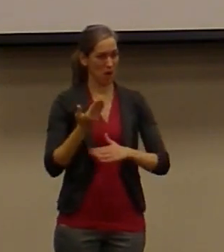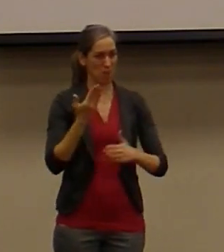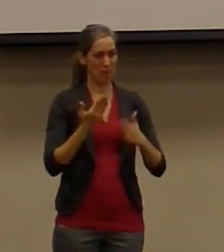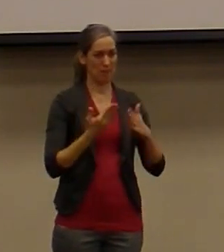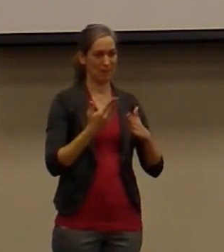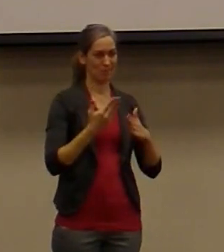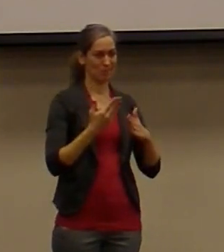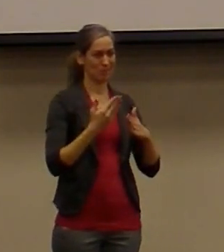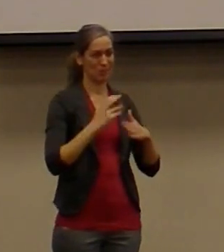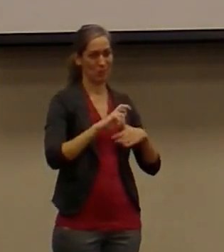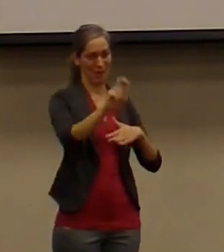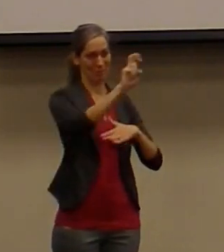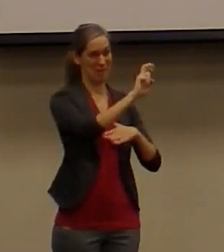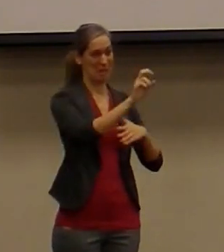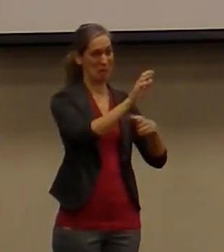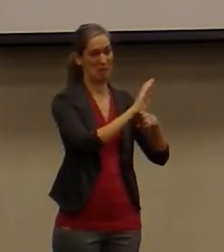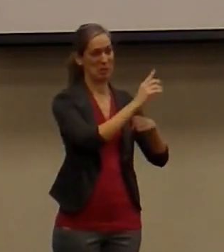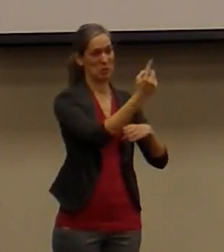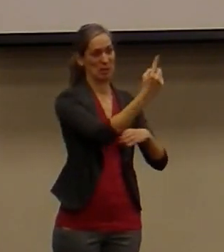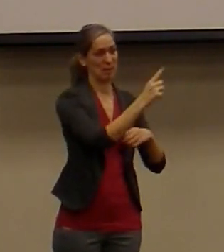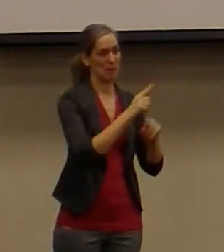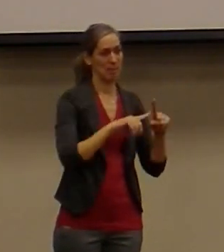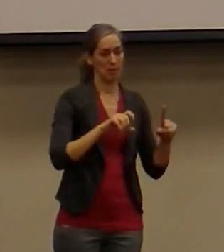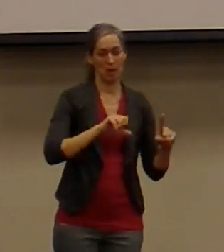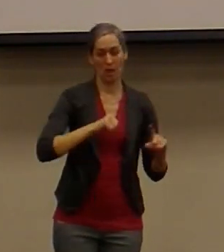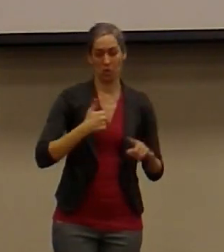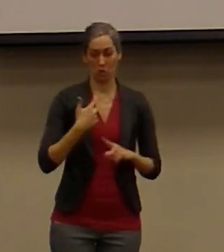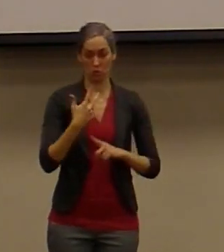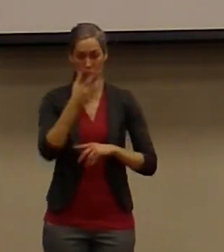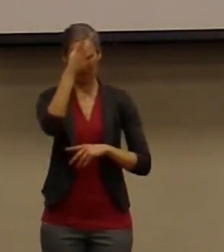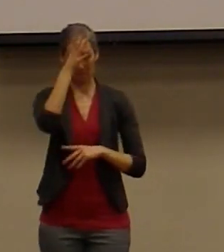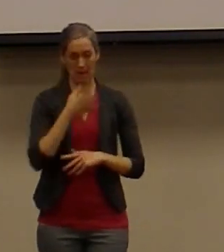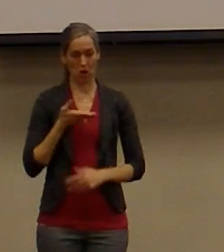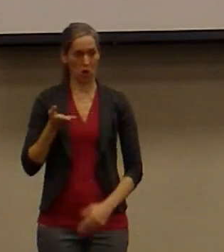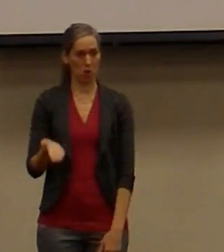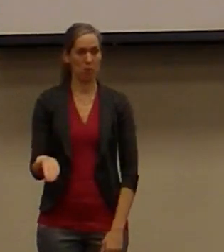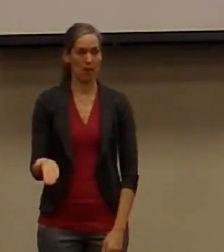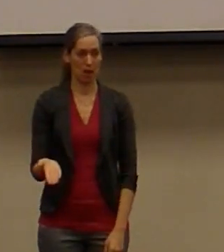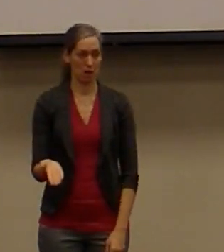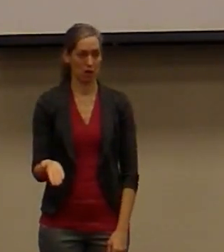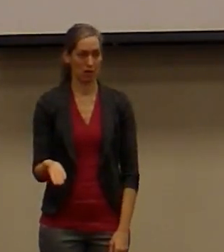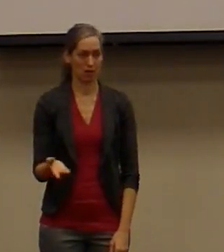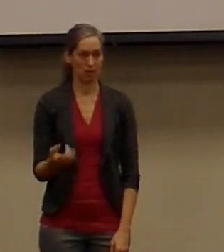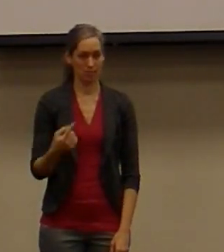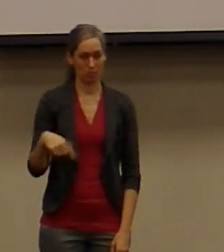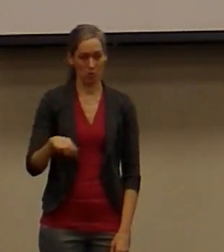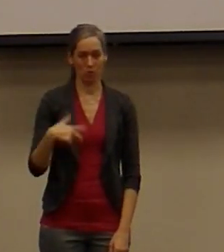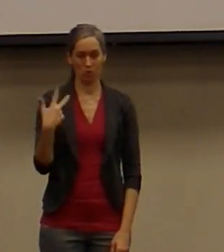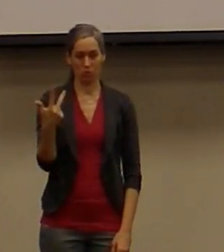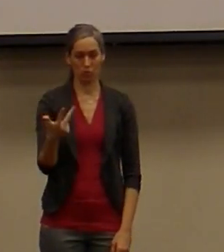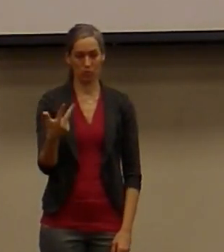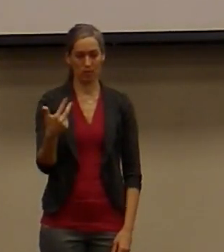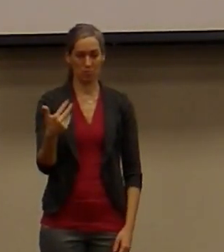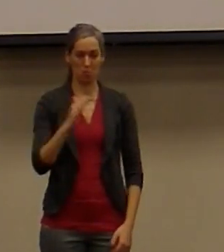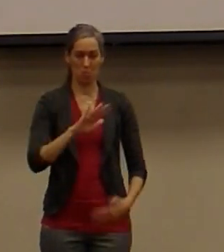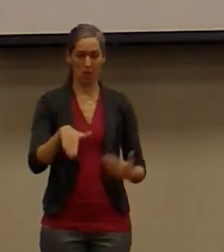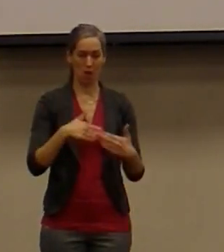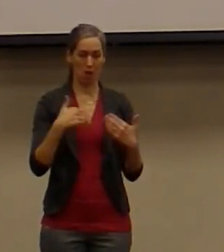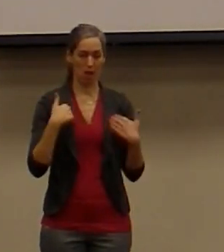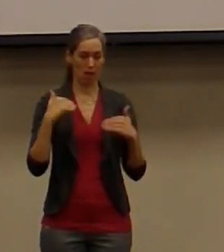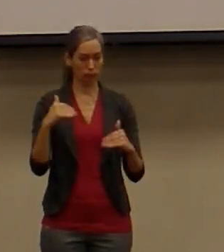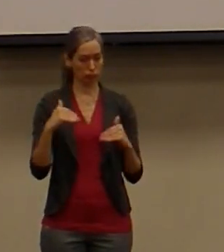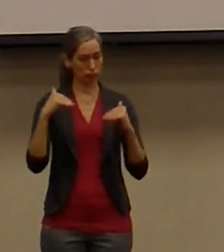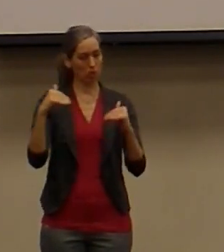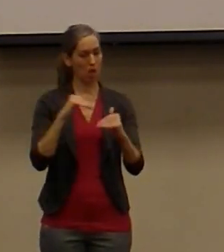other three men are here because they earlier in Daniel have been elevated up to positions of authority.